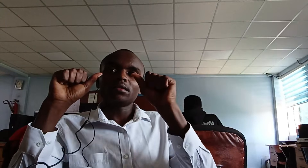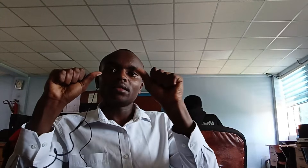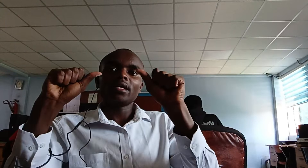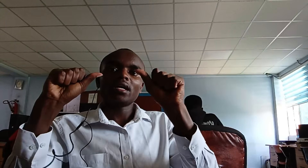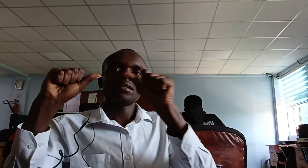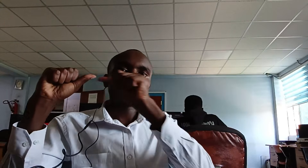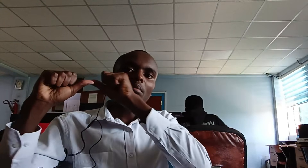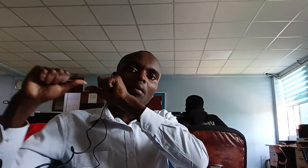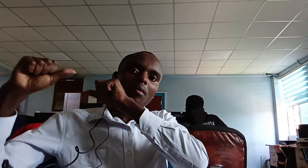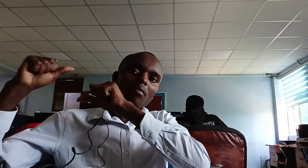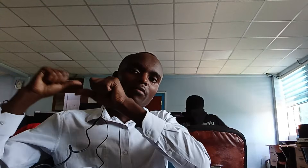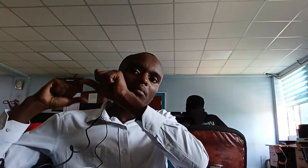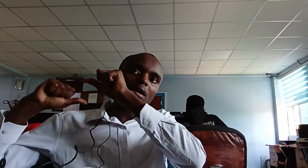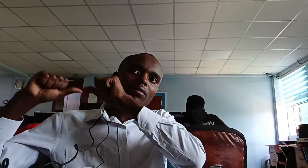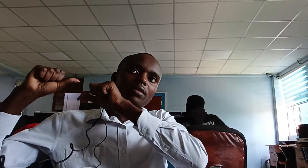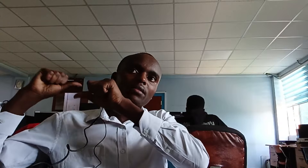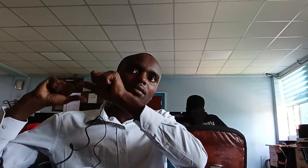the handshake moving backwards.